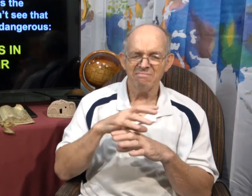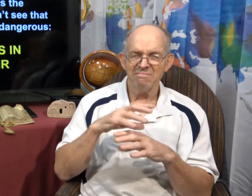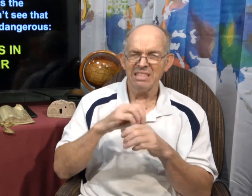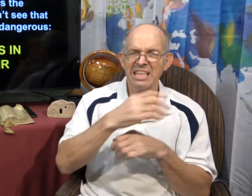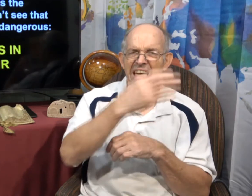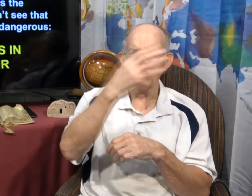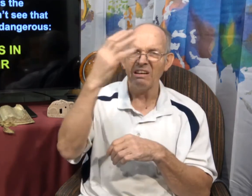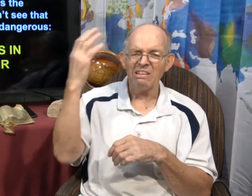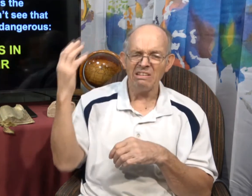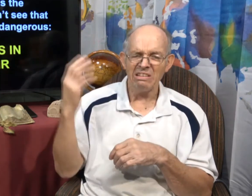there.